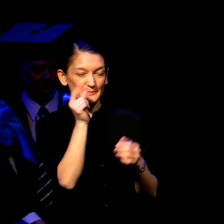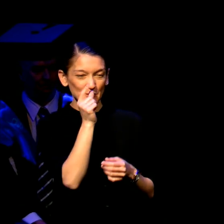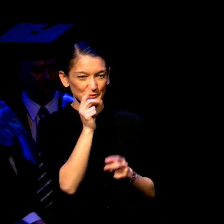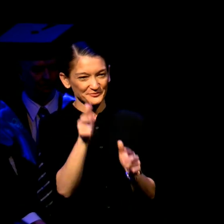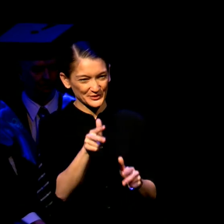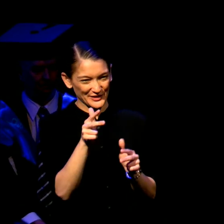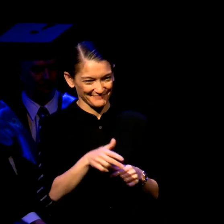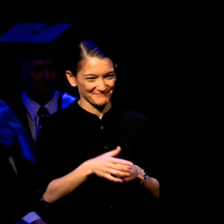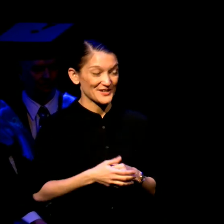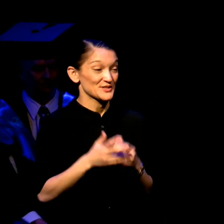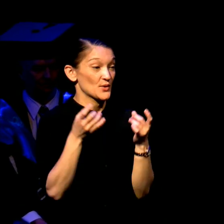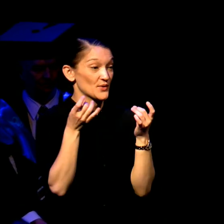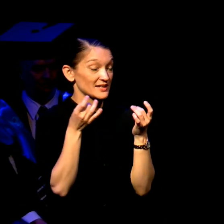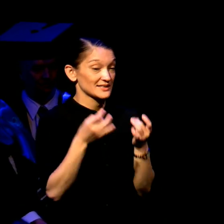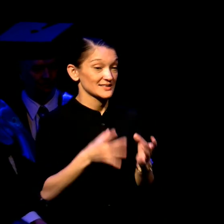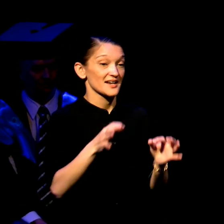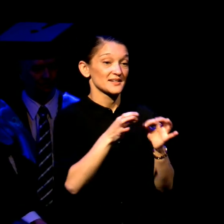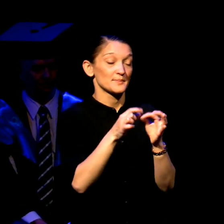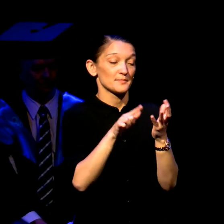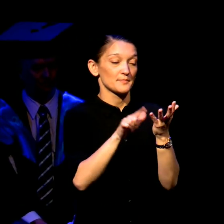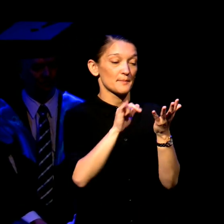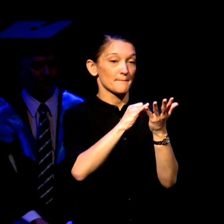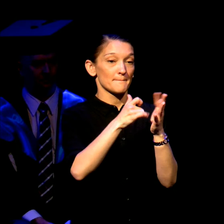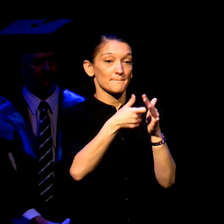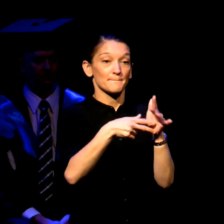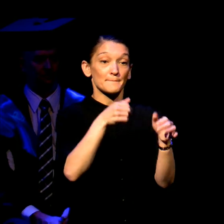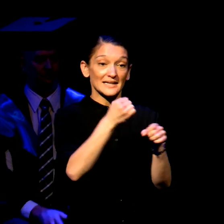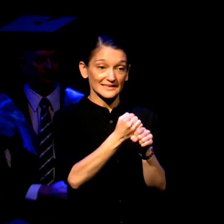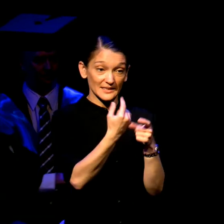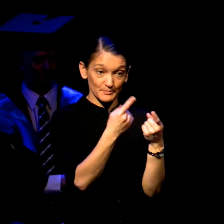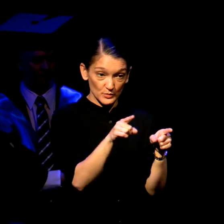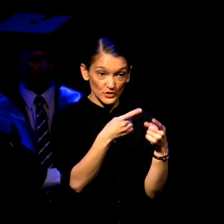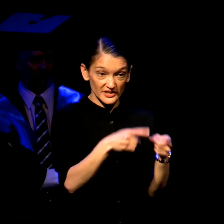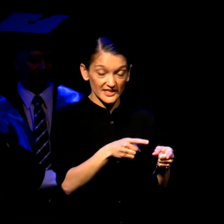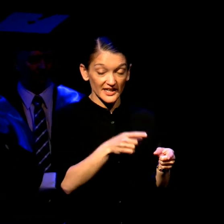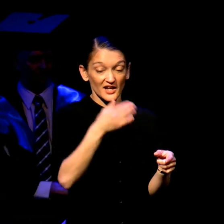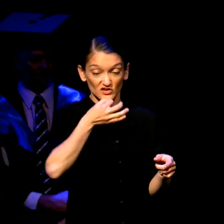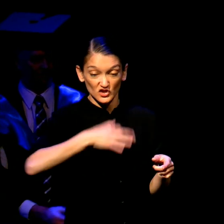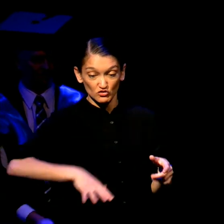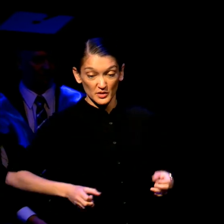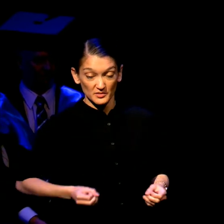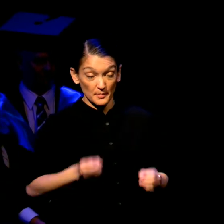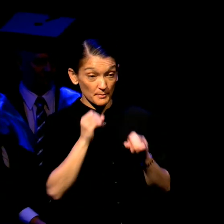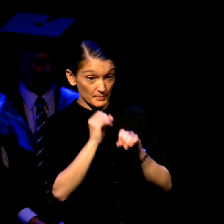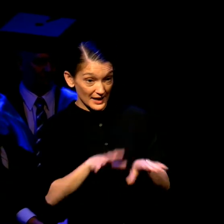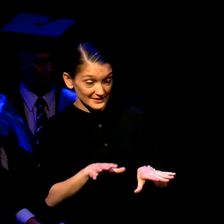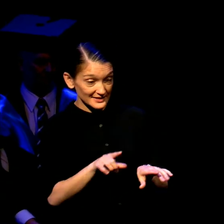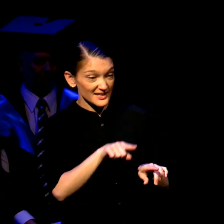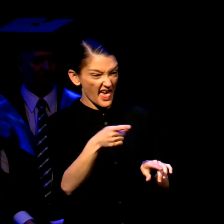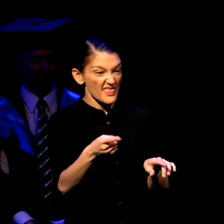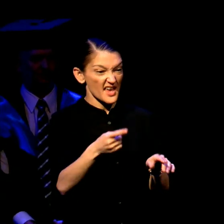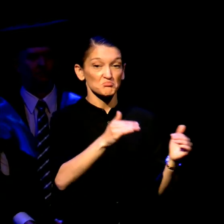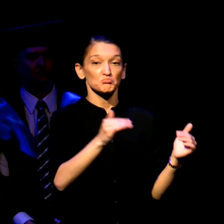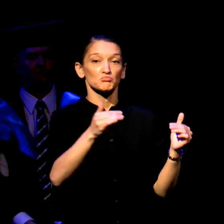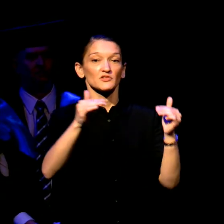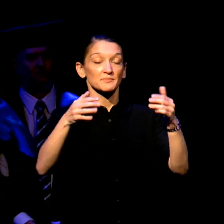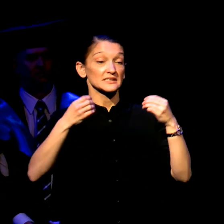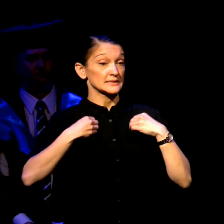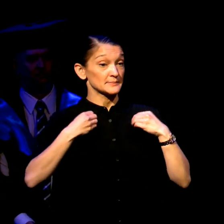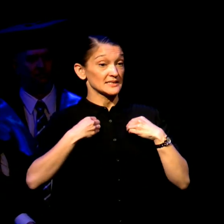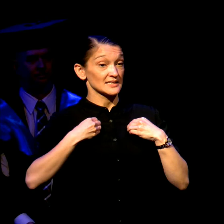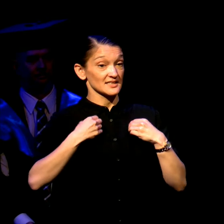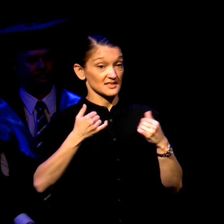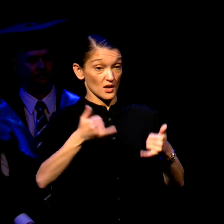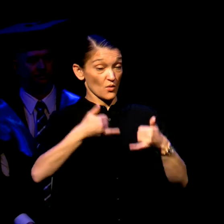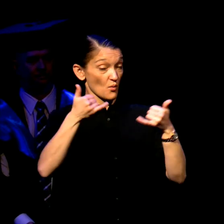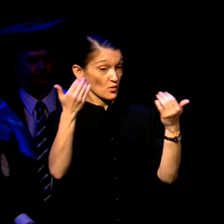out busking to performing at kids' birthday parties, then corporate events and awards nights. I had set out and started slowly to piece